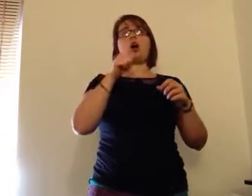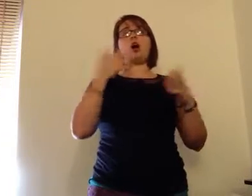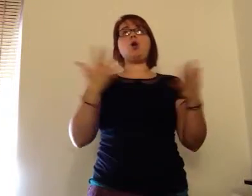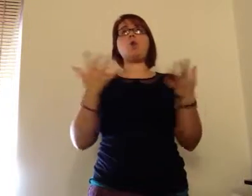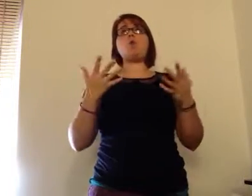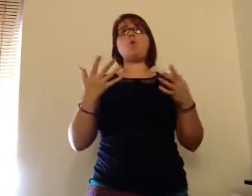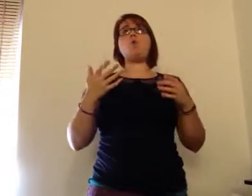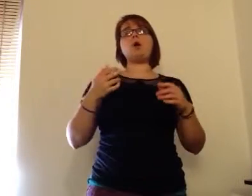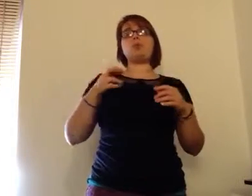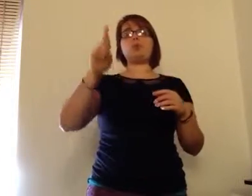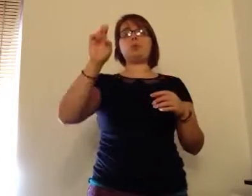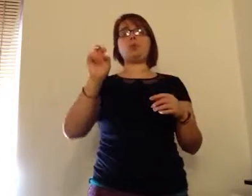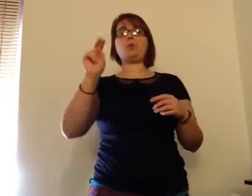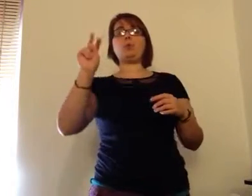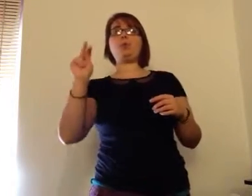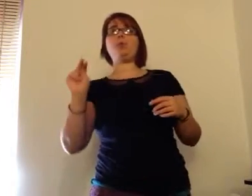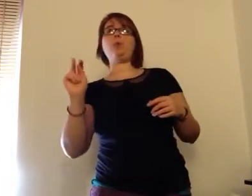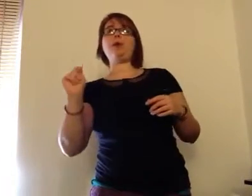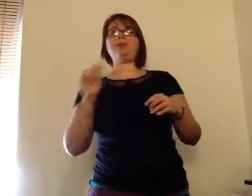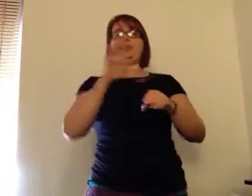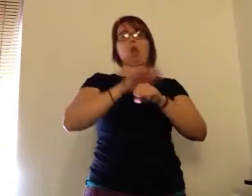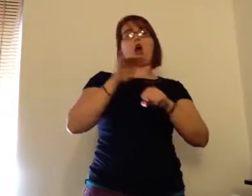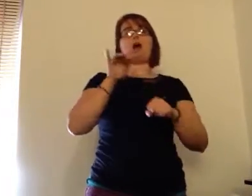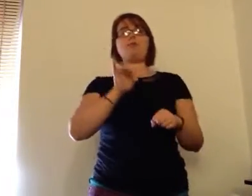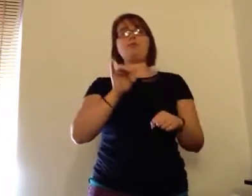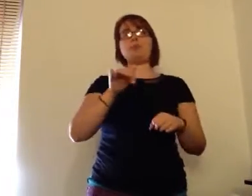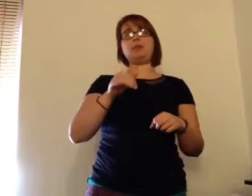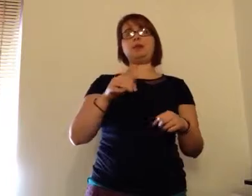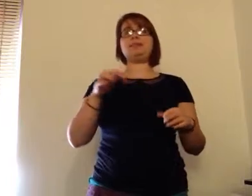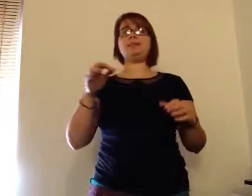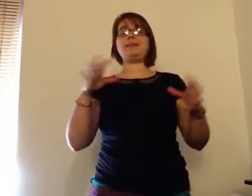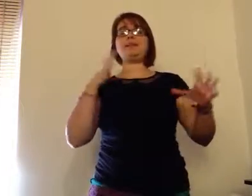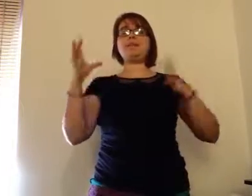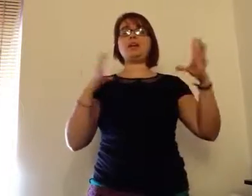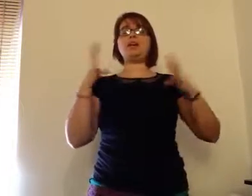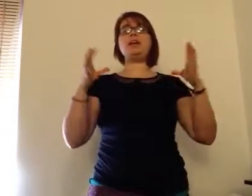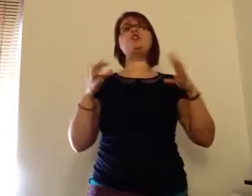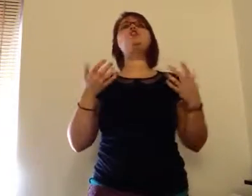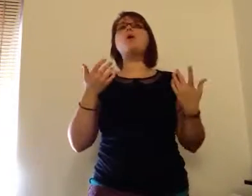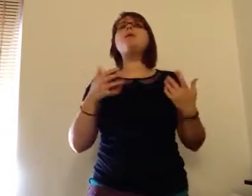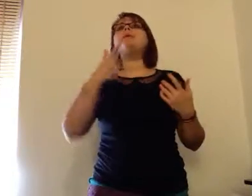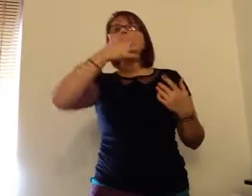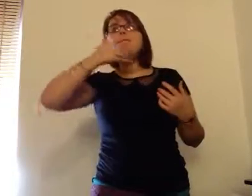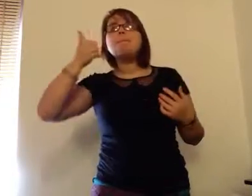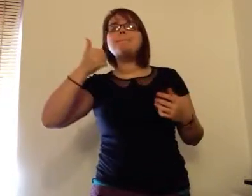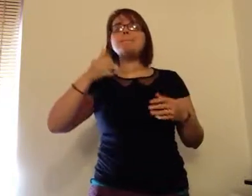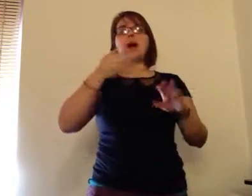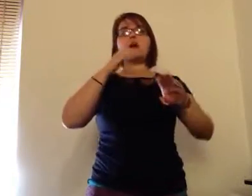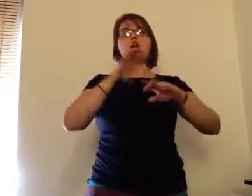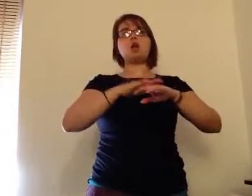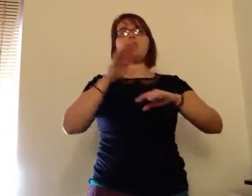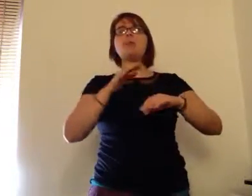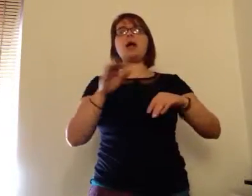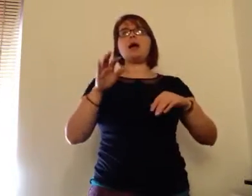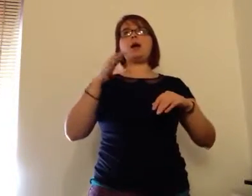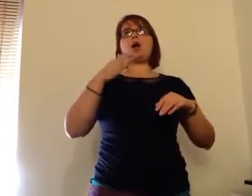And it was definitely a step up from our old Ford station wagon, which was read that my mom would